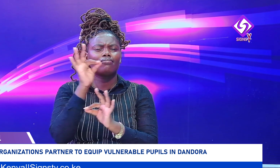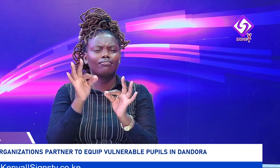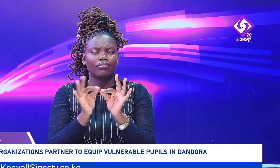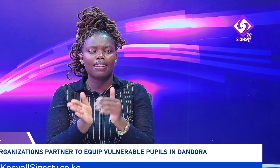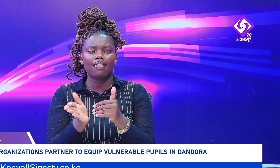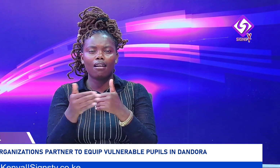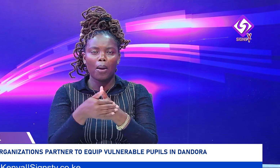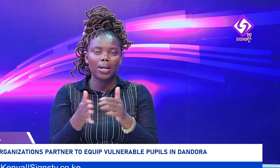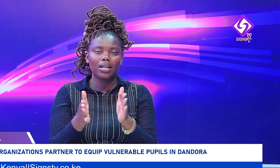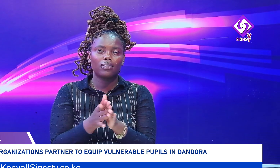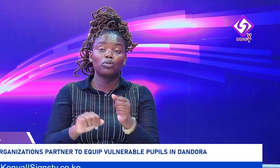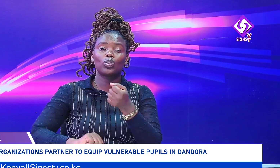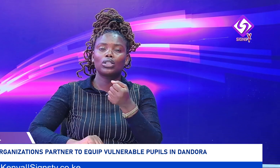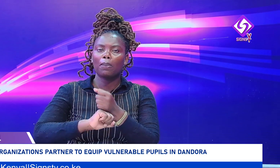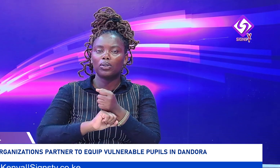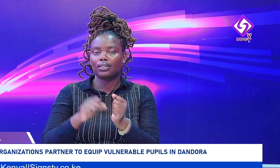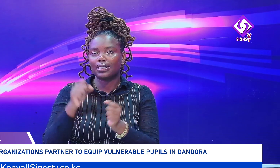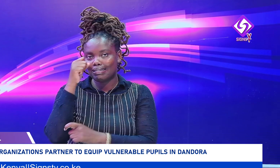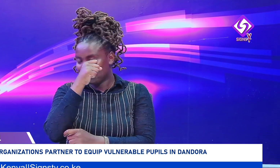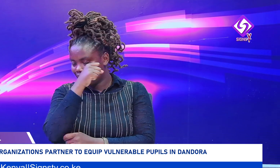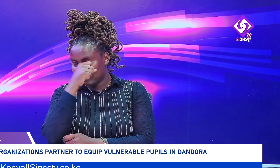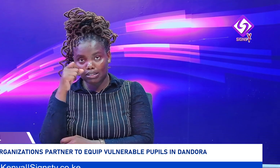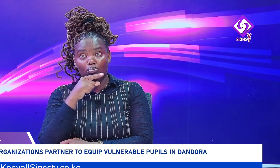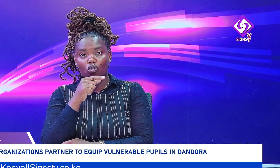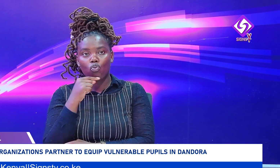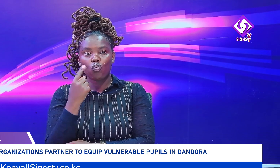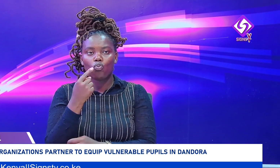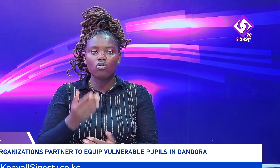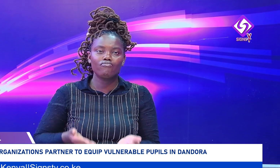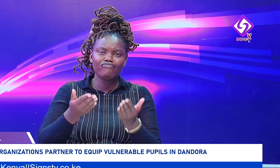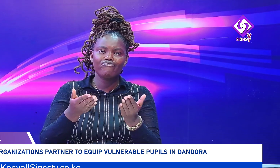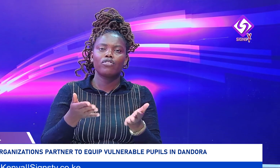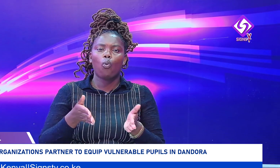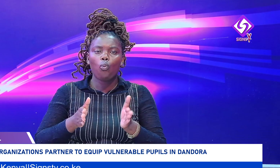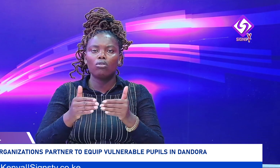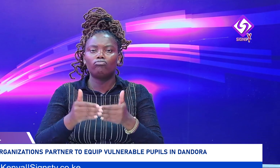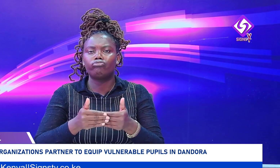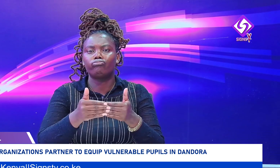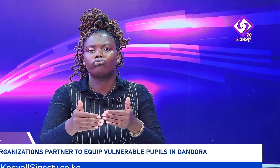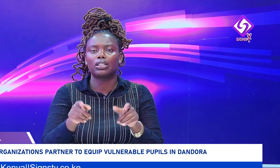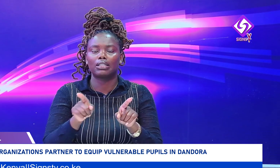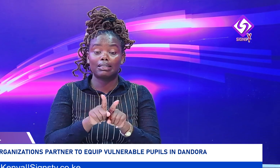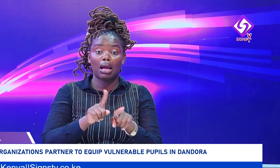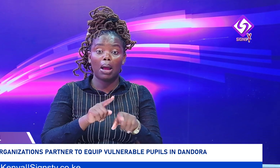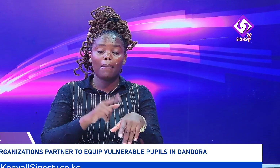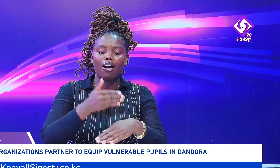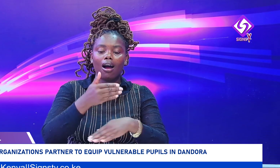This charitable drive specifically targets the rehabilitation and support for street boys, offering them a